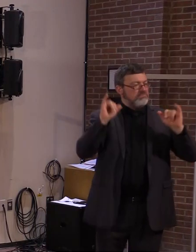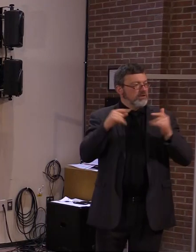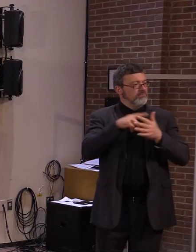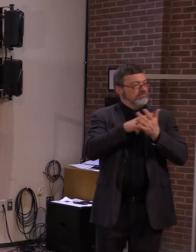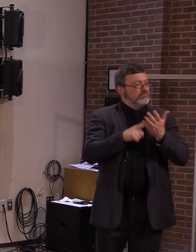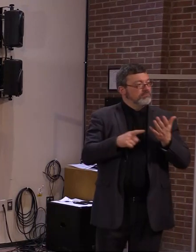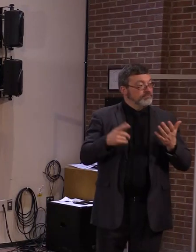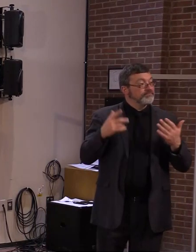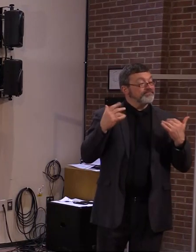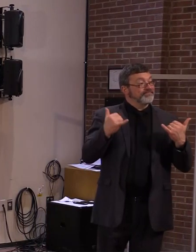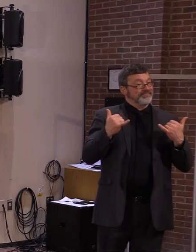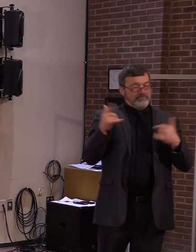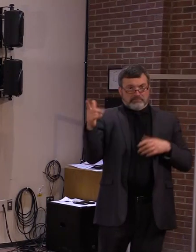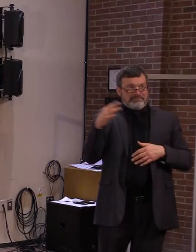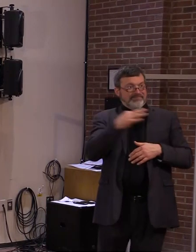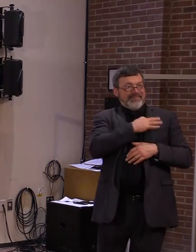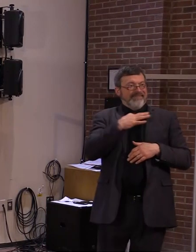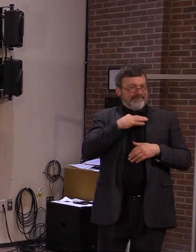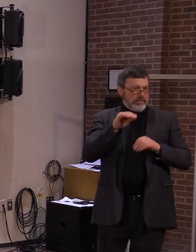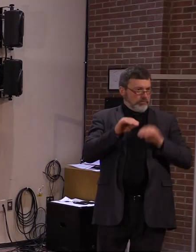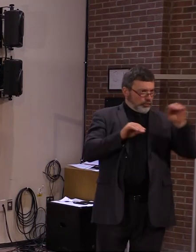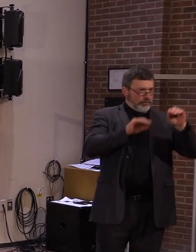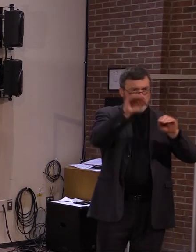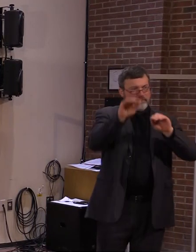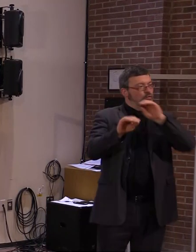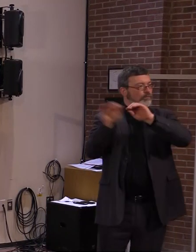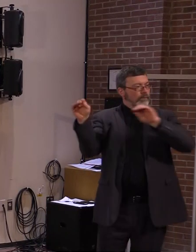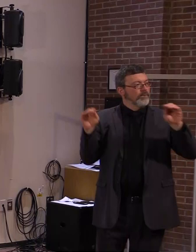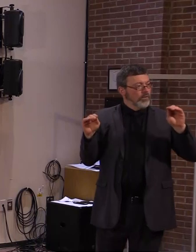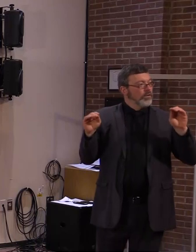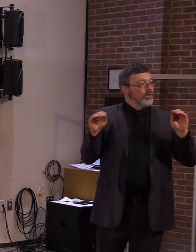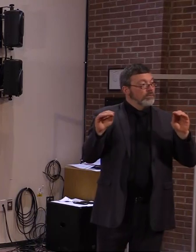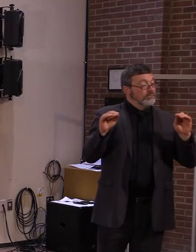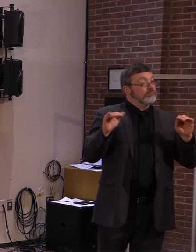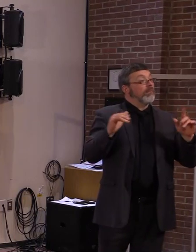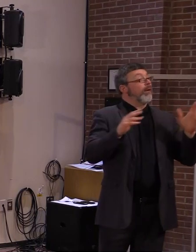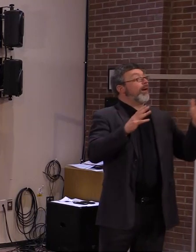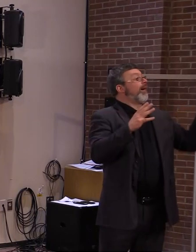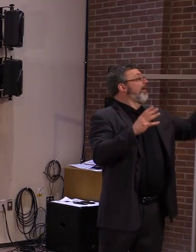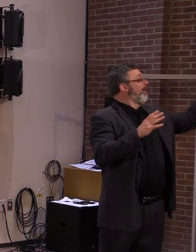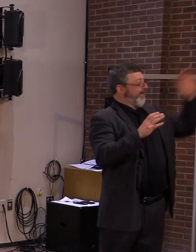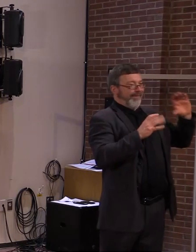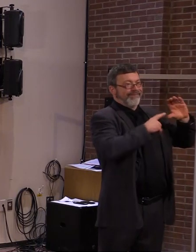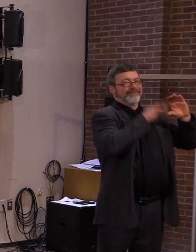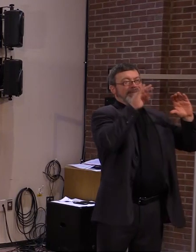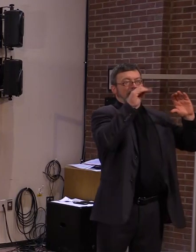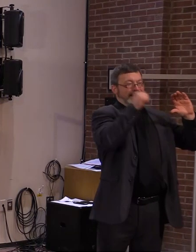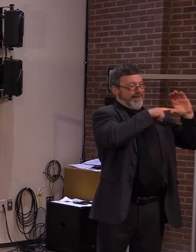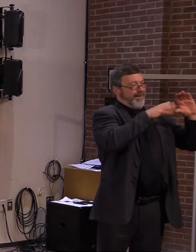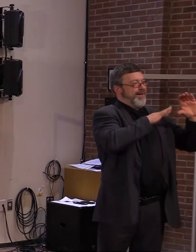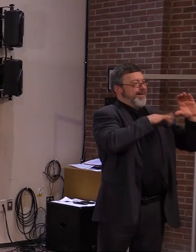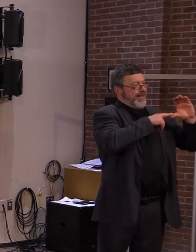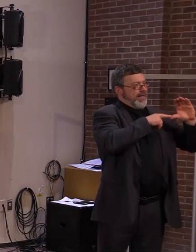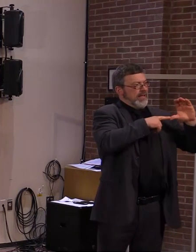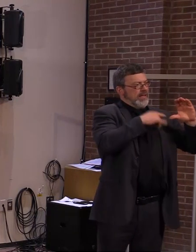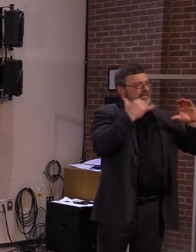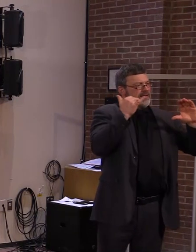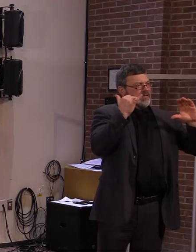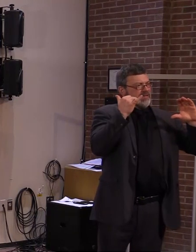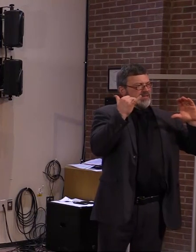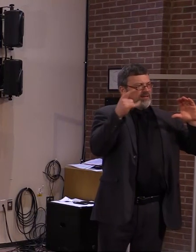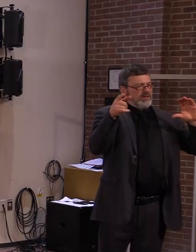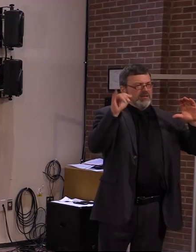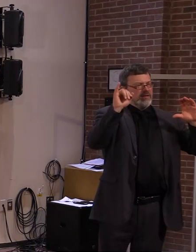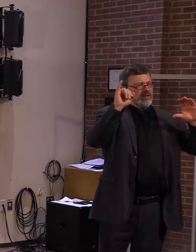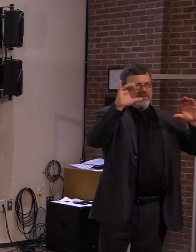staffing some of these beds through FEMA that has yet to come through, but in general, how are we staffing these ICU beds as we bring